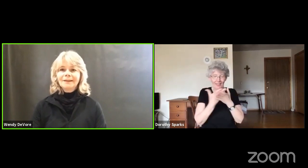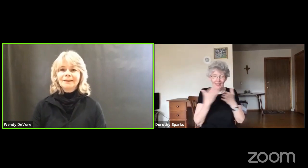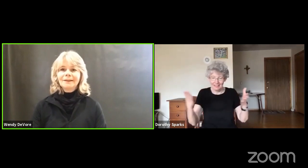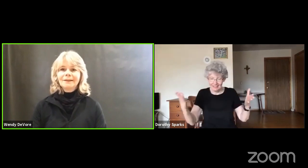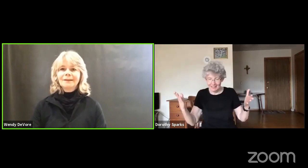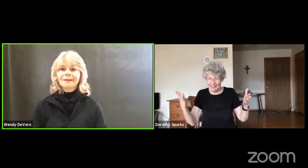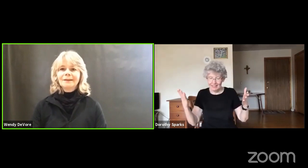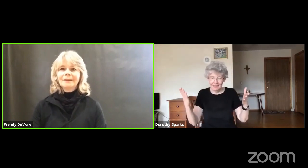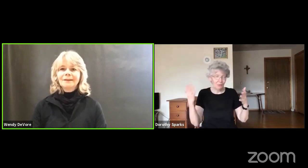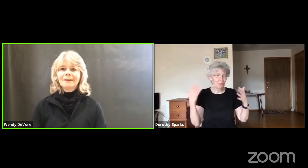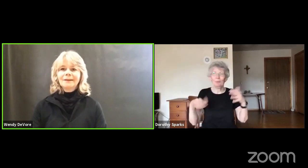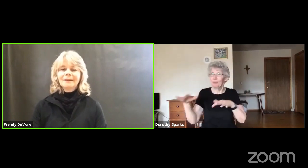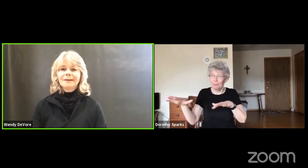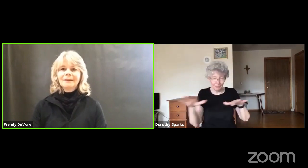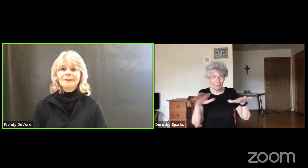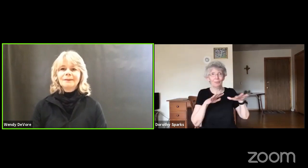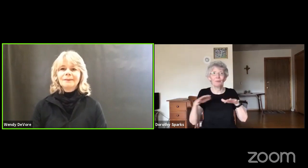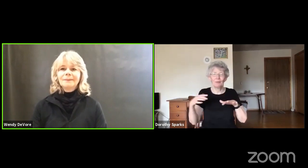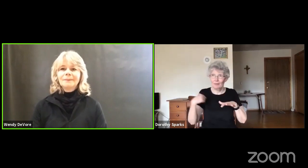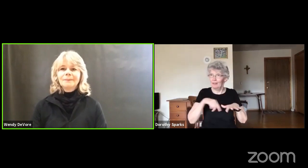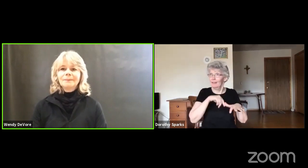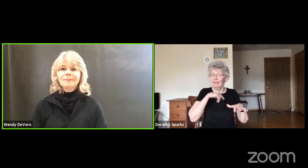public.